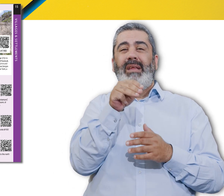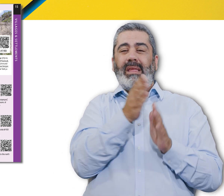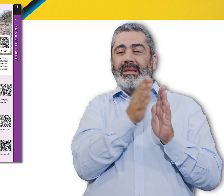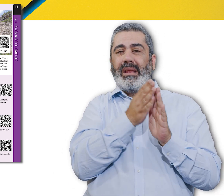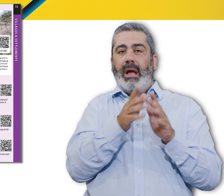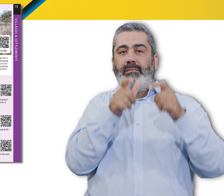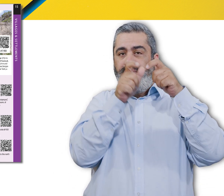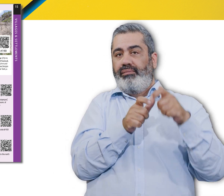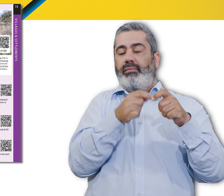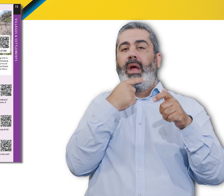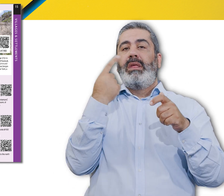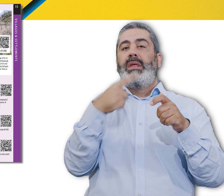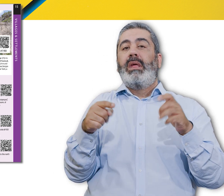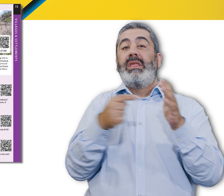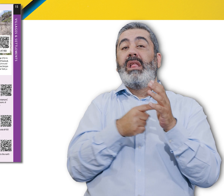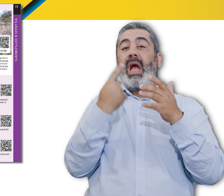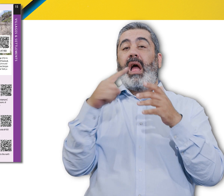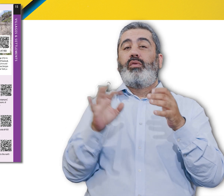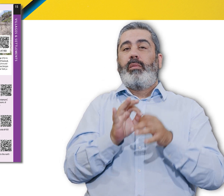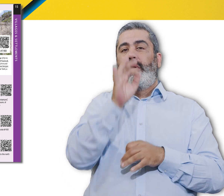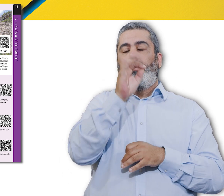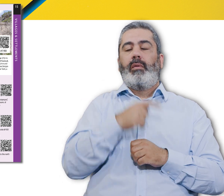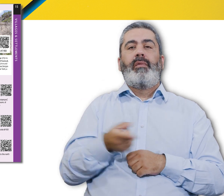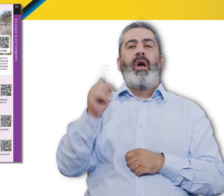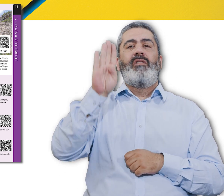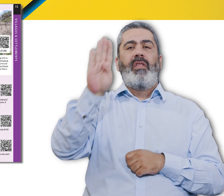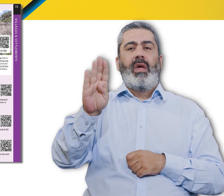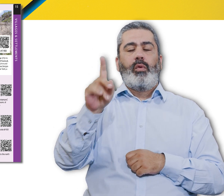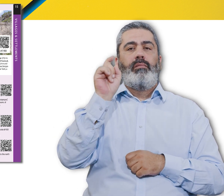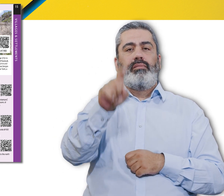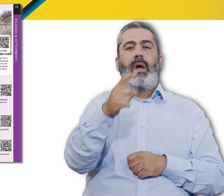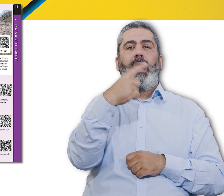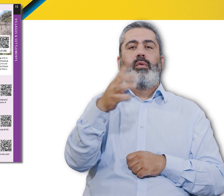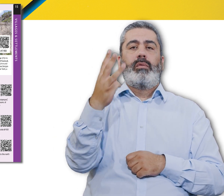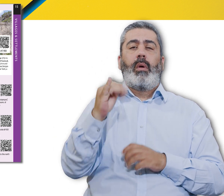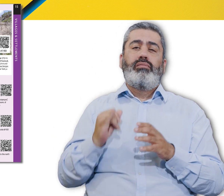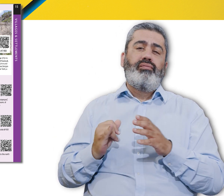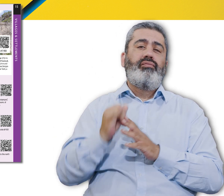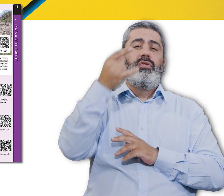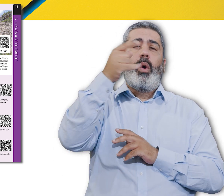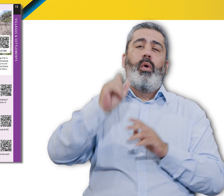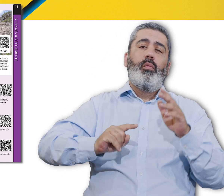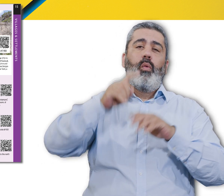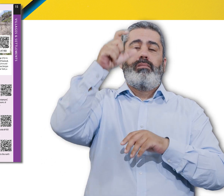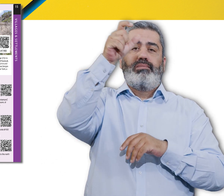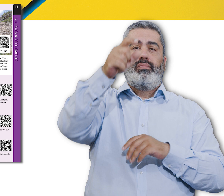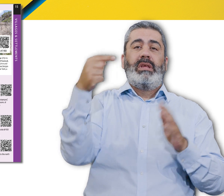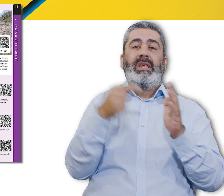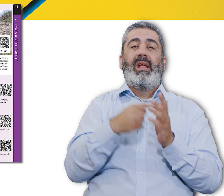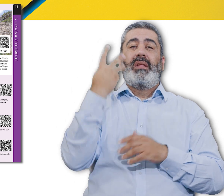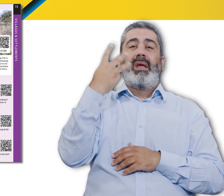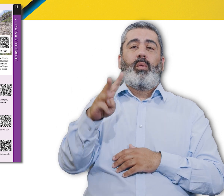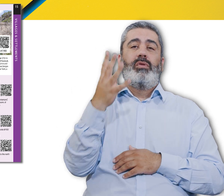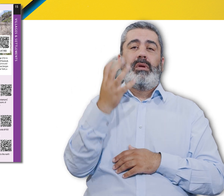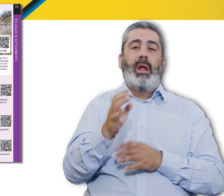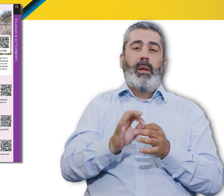1.100 m. Bratepta, number 103. The highest village of Zagari area, alt.